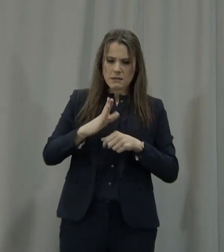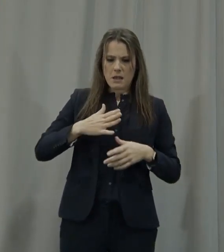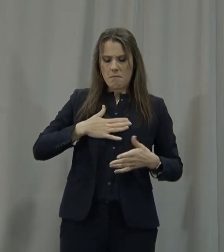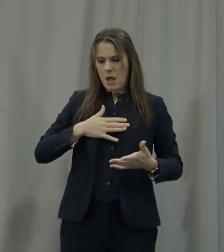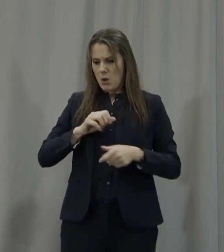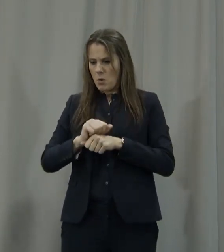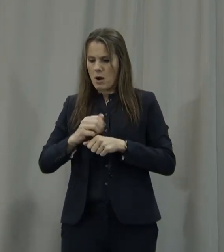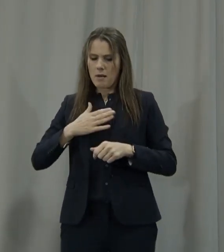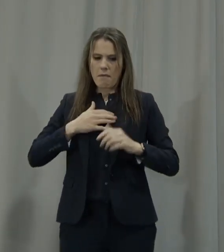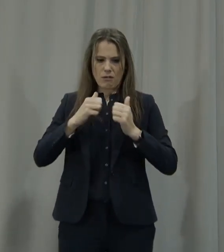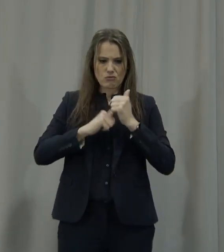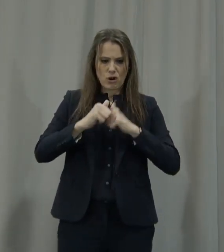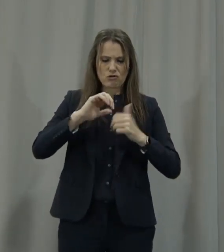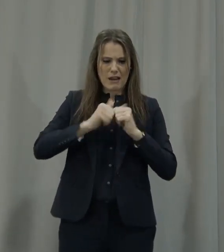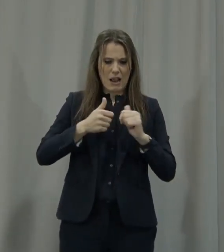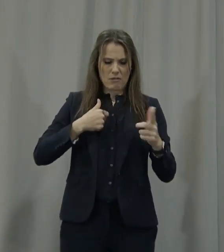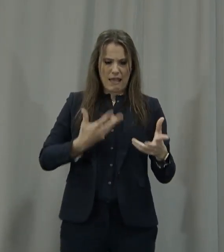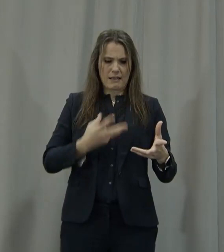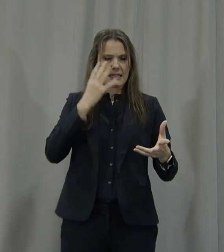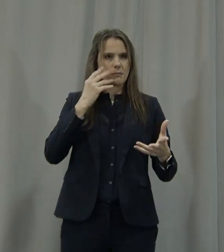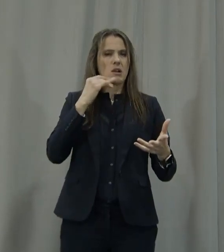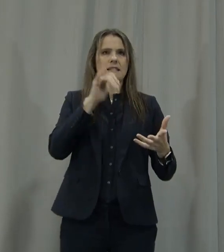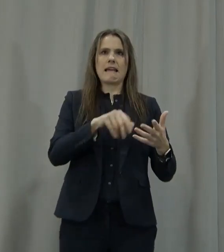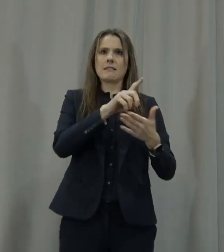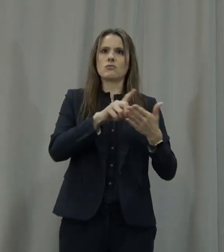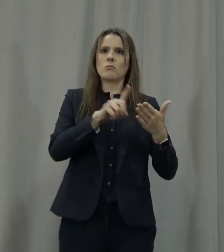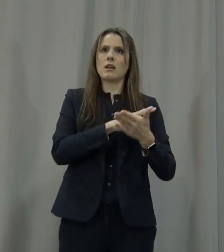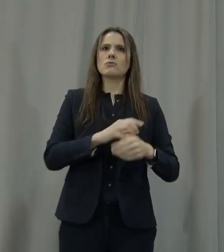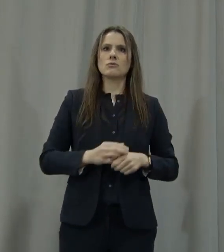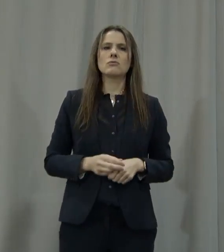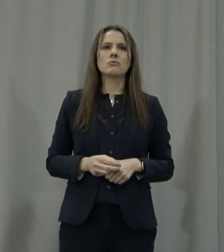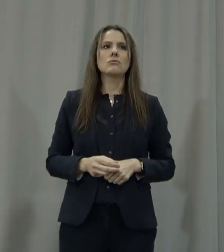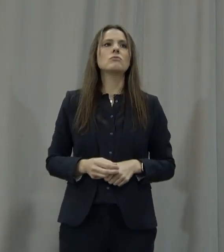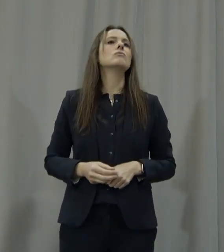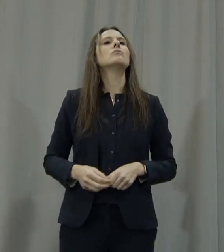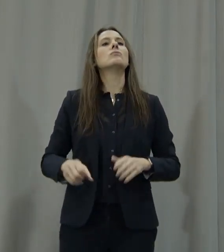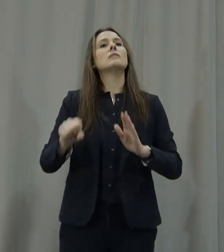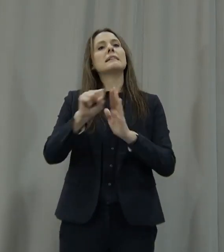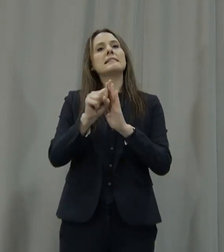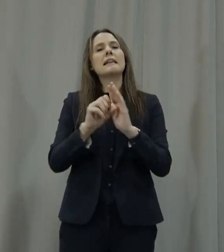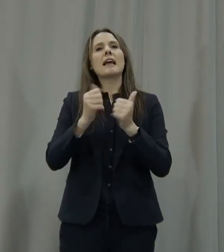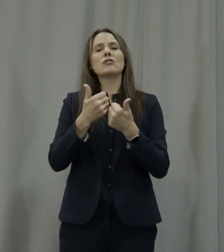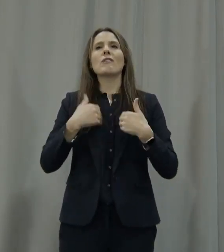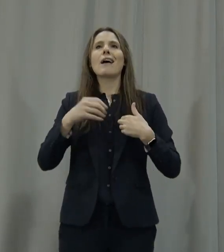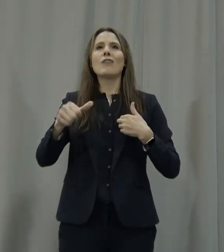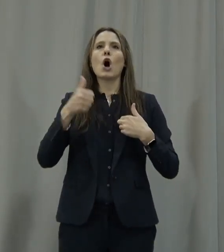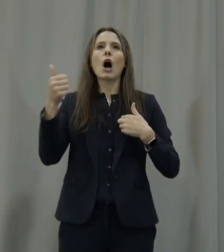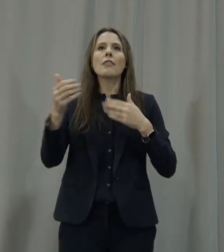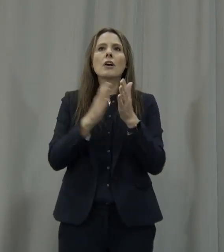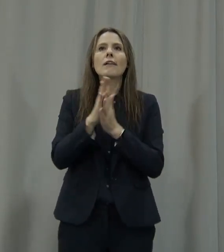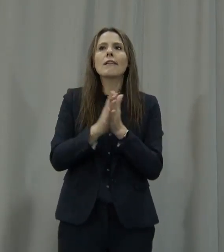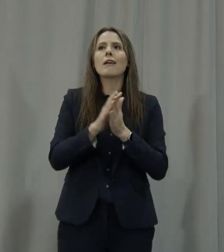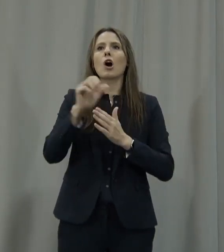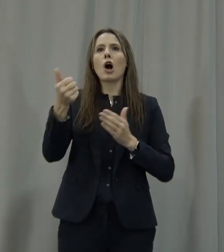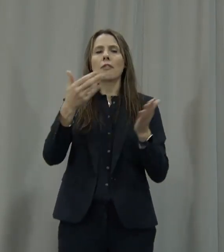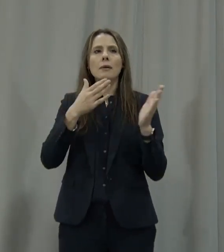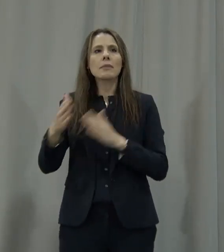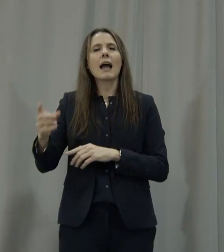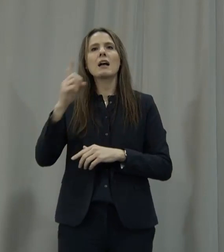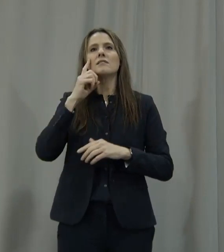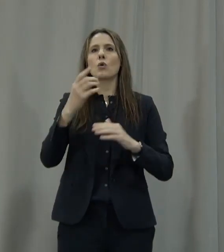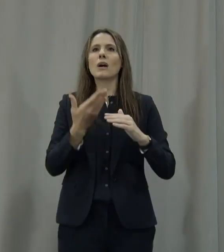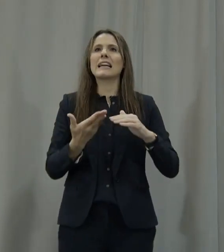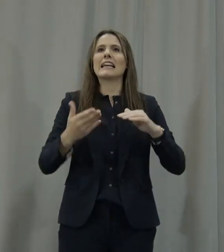and structural level. State agencies also conduct other internal initiatives to increase racial consciousness and